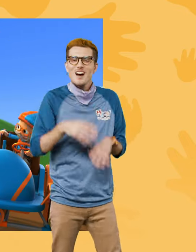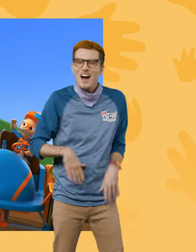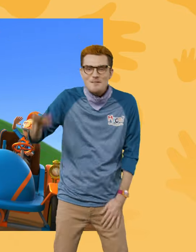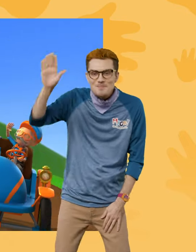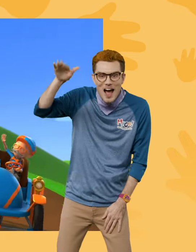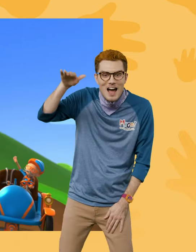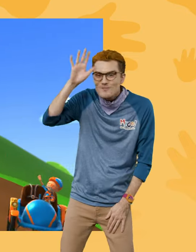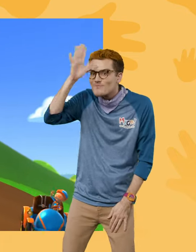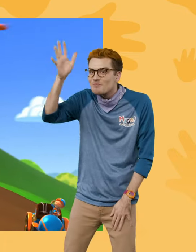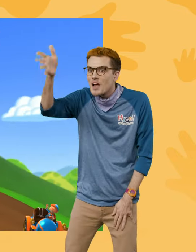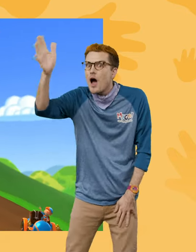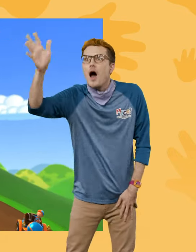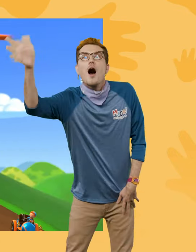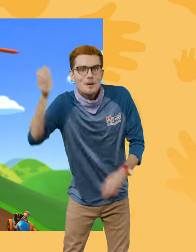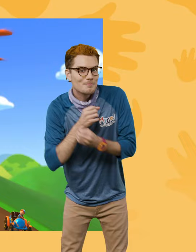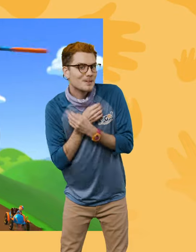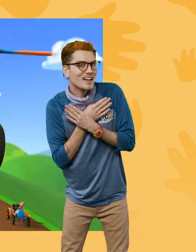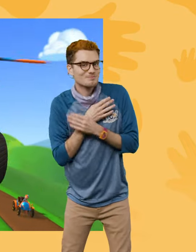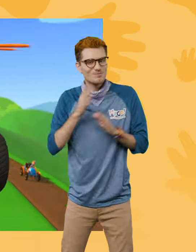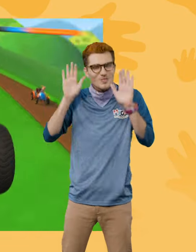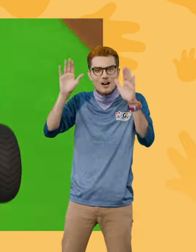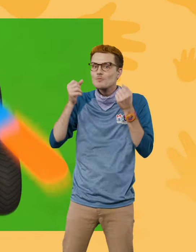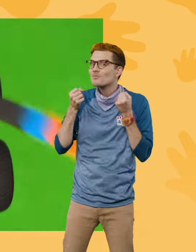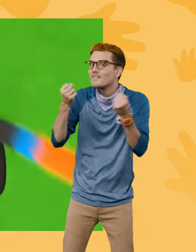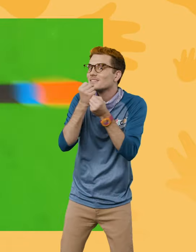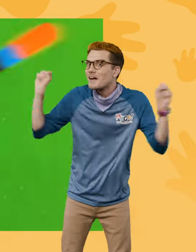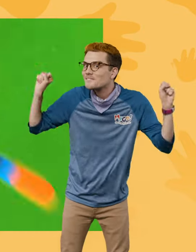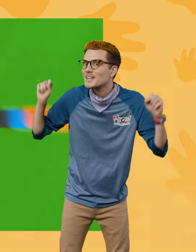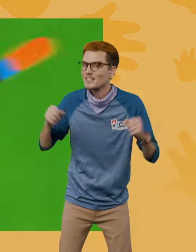Bye, great-grandpa Blippi. Happy and safe driving.